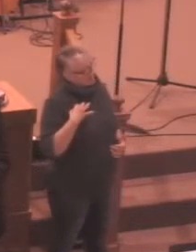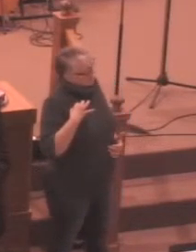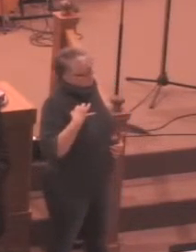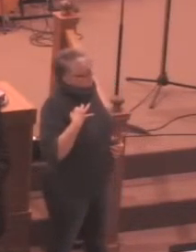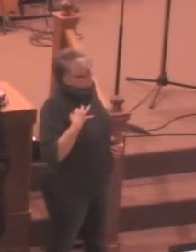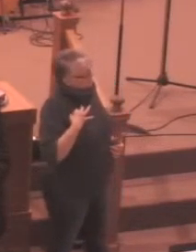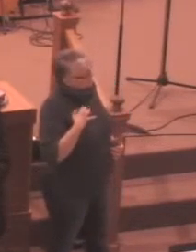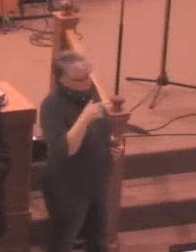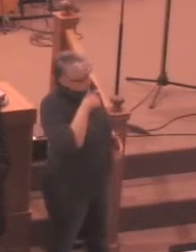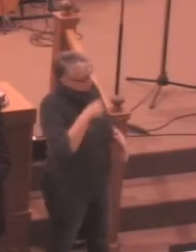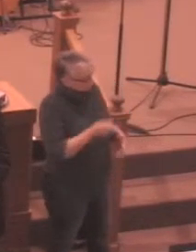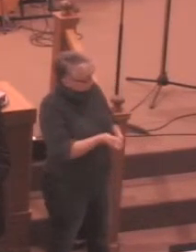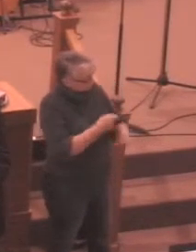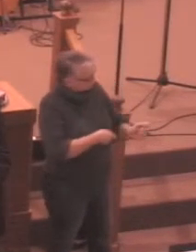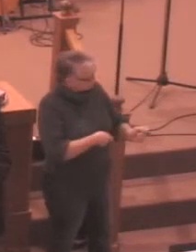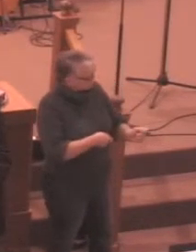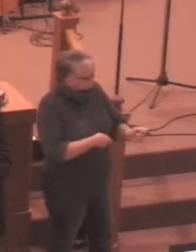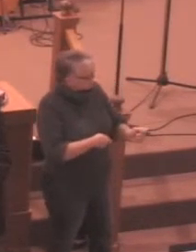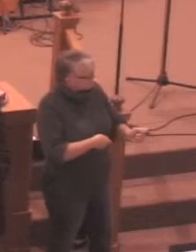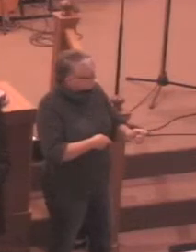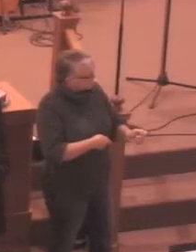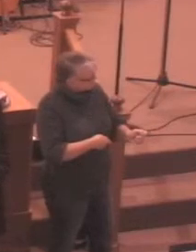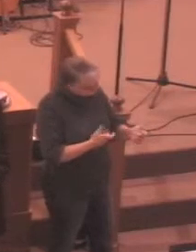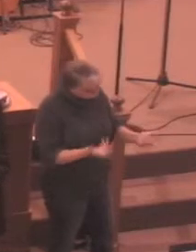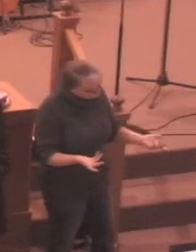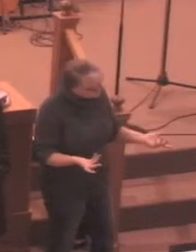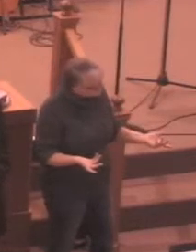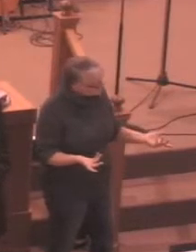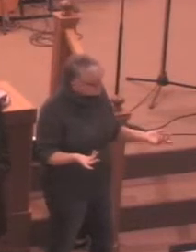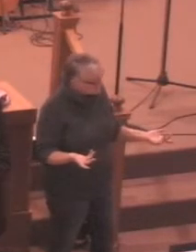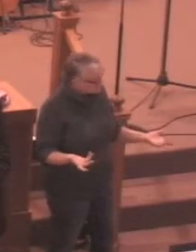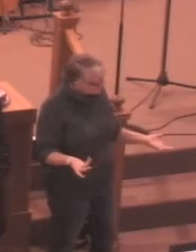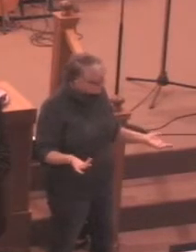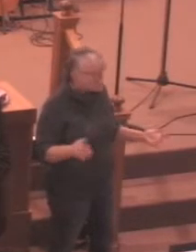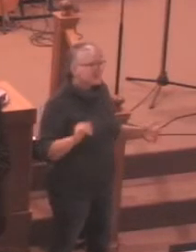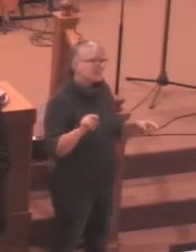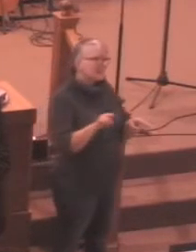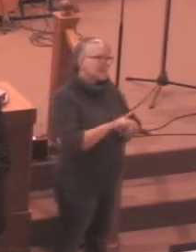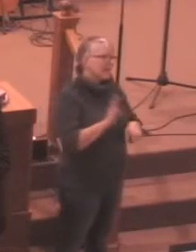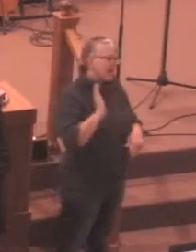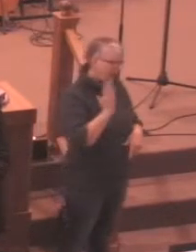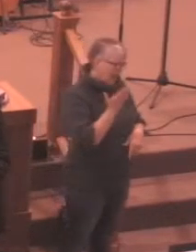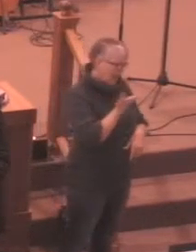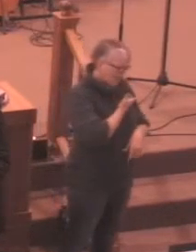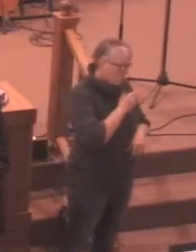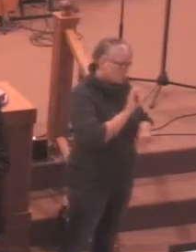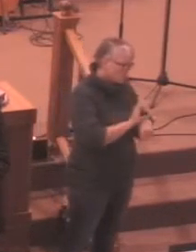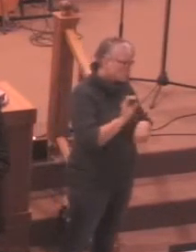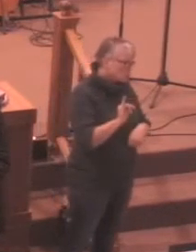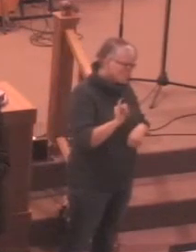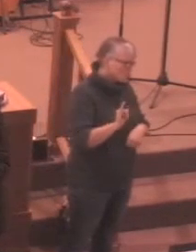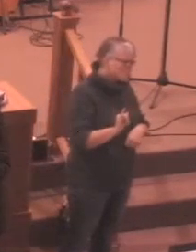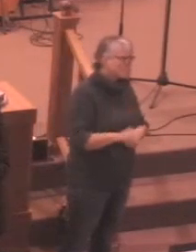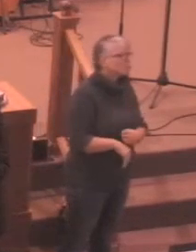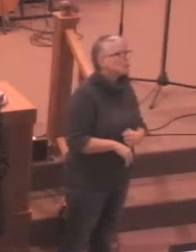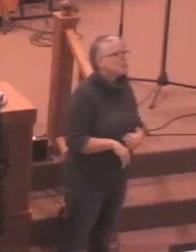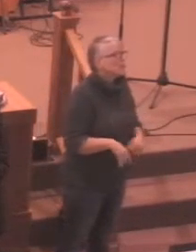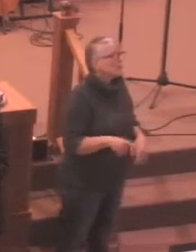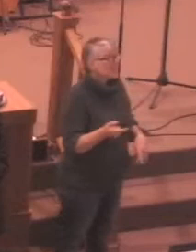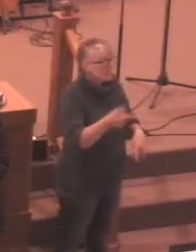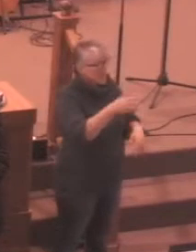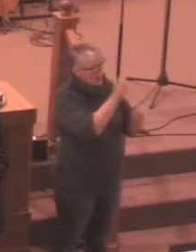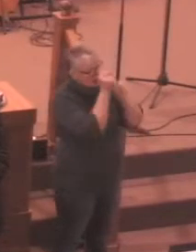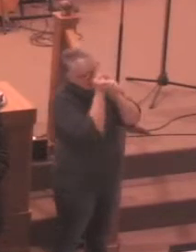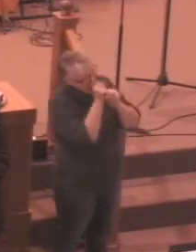also, just as there is in the Church of the Nazarene. So God bless you